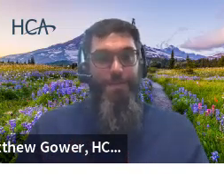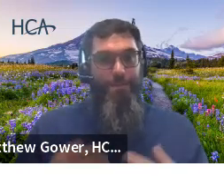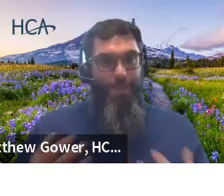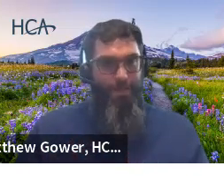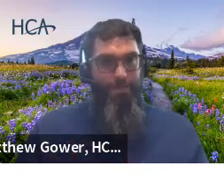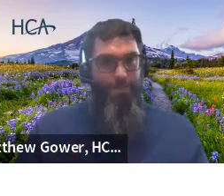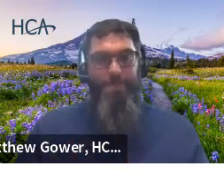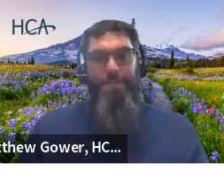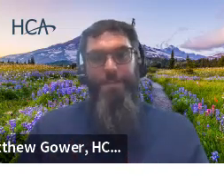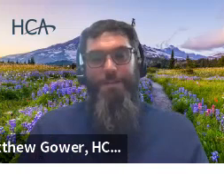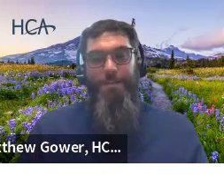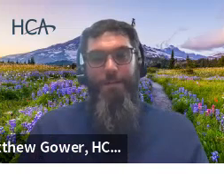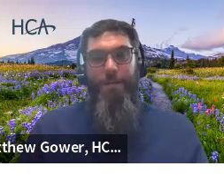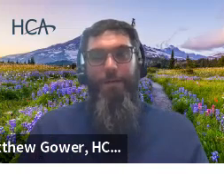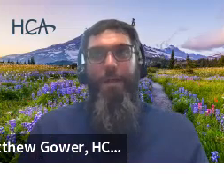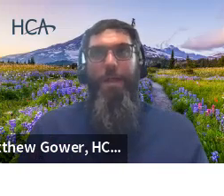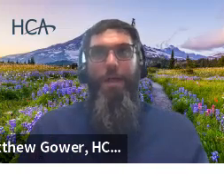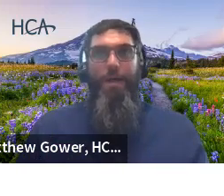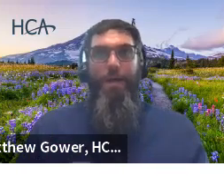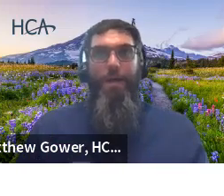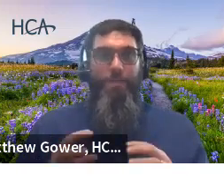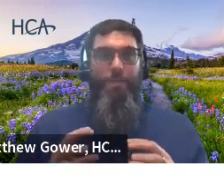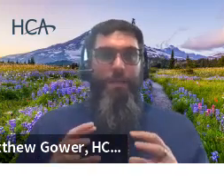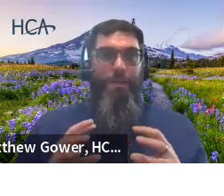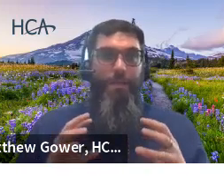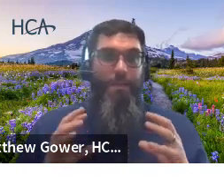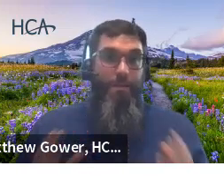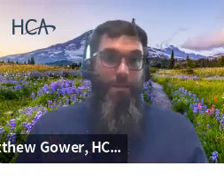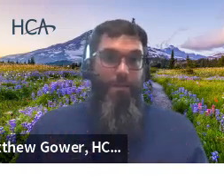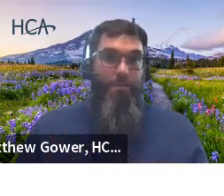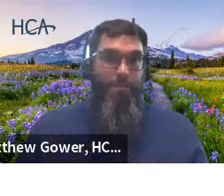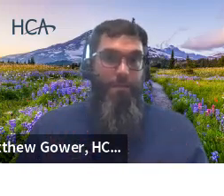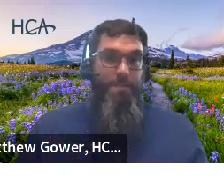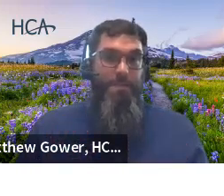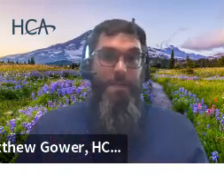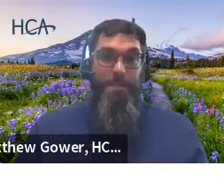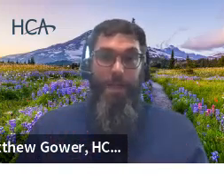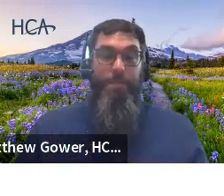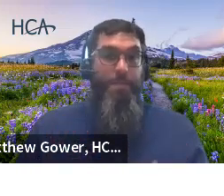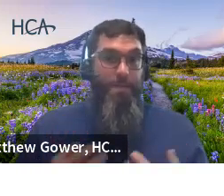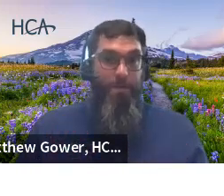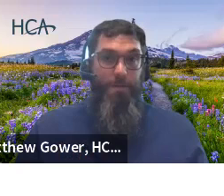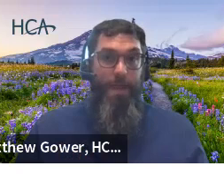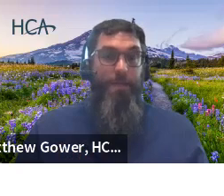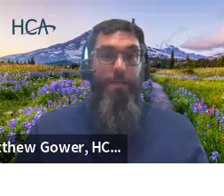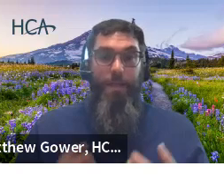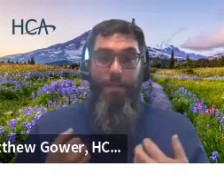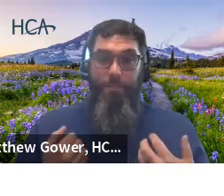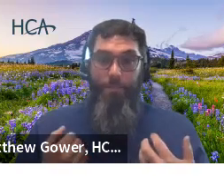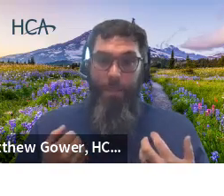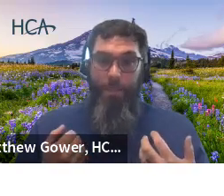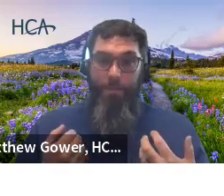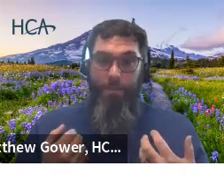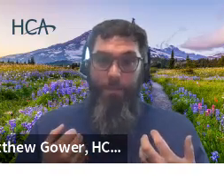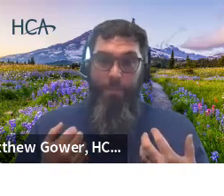improving our system, we have some legislators here on the call as well, but legislation takes time. It's harder to enact,